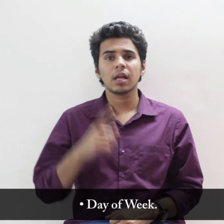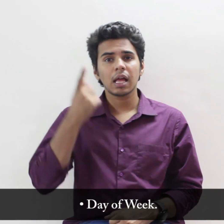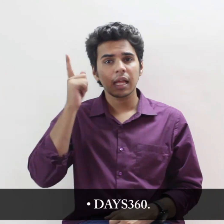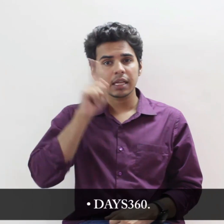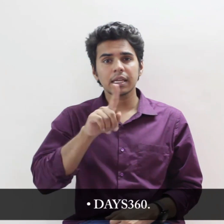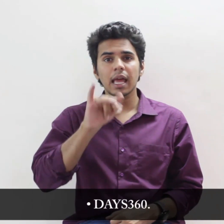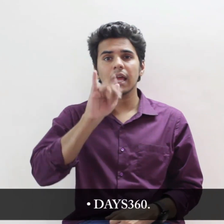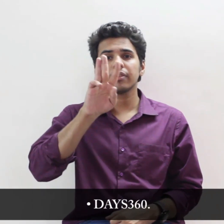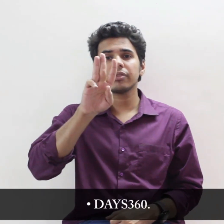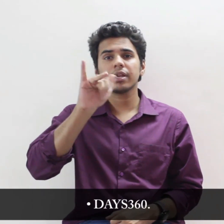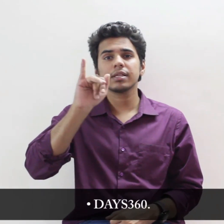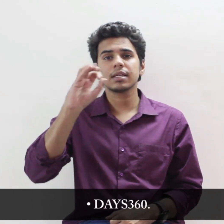days 360.